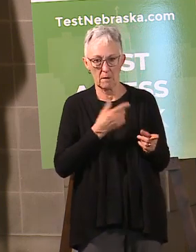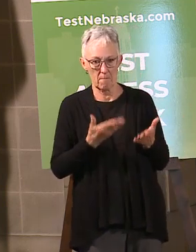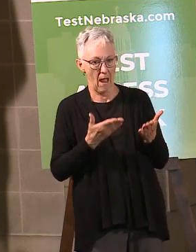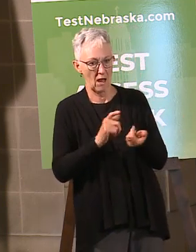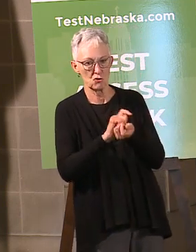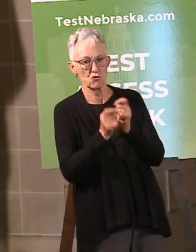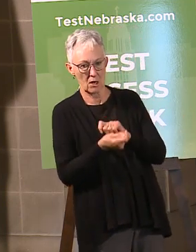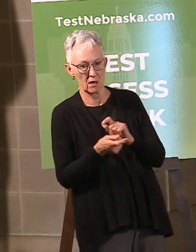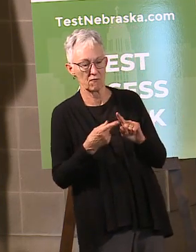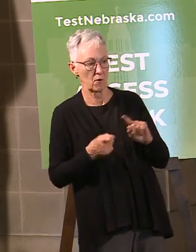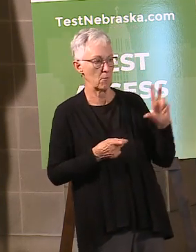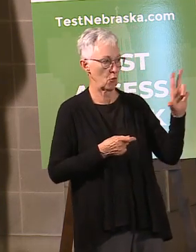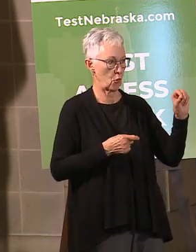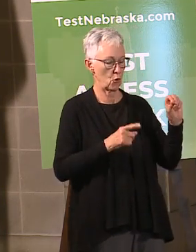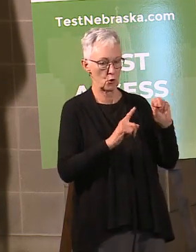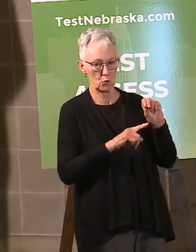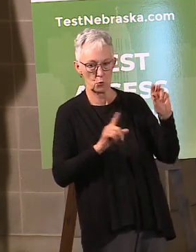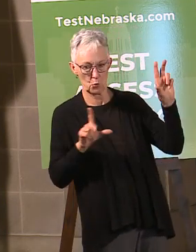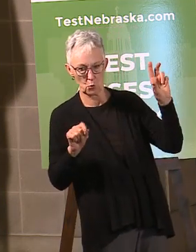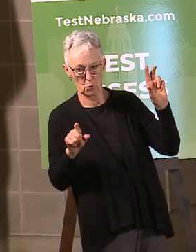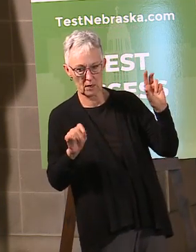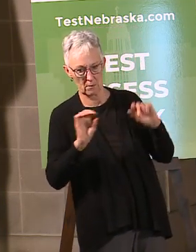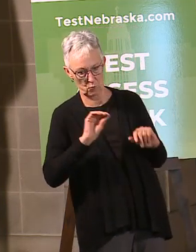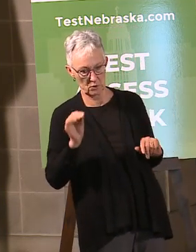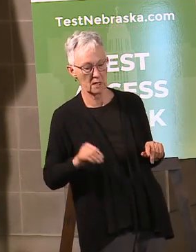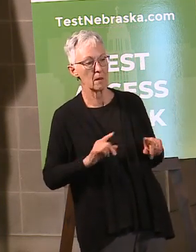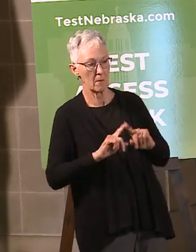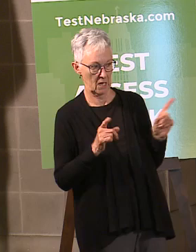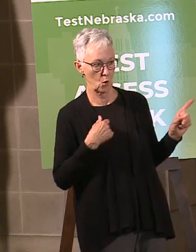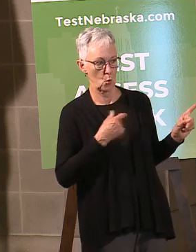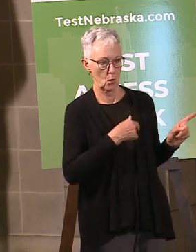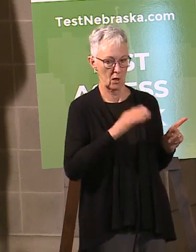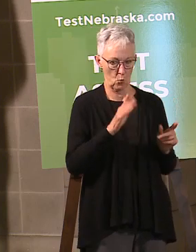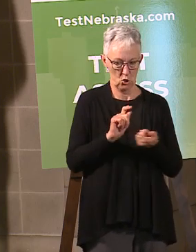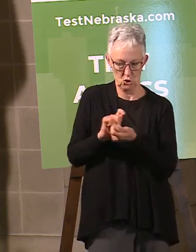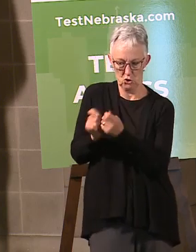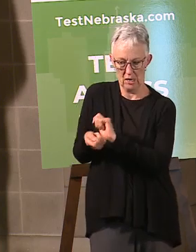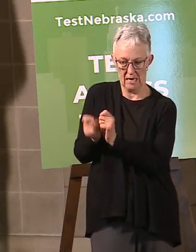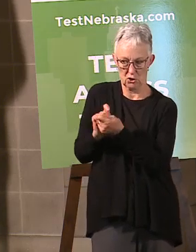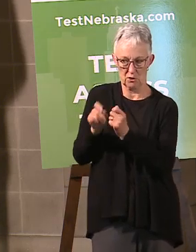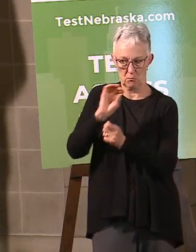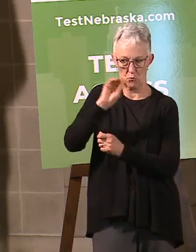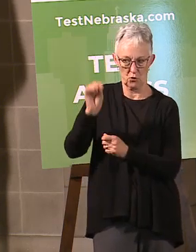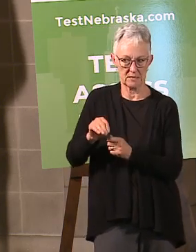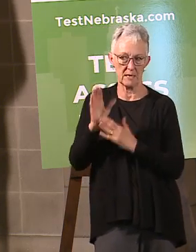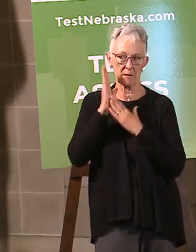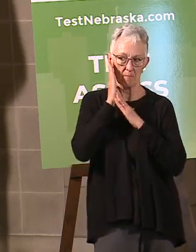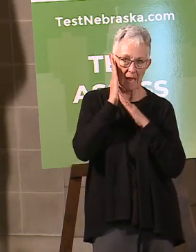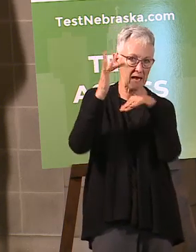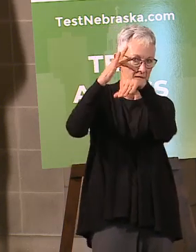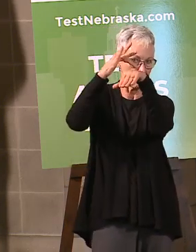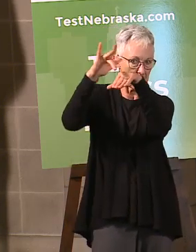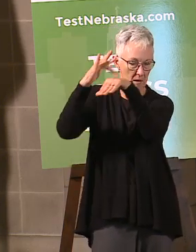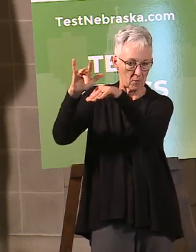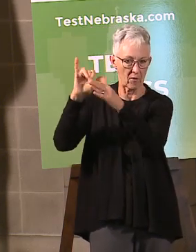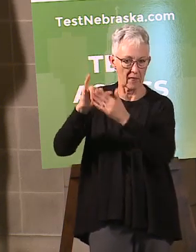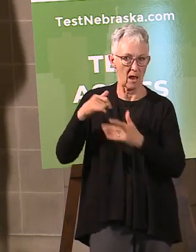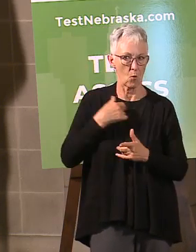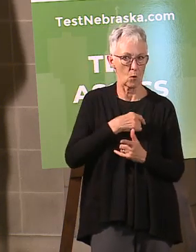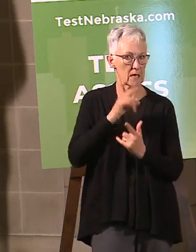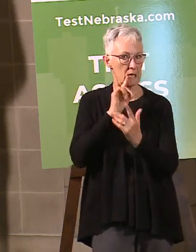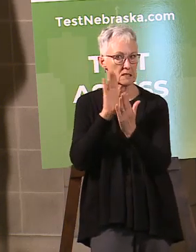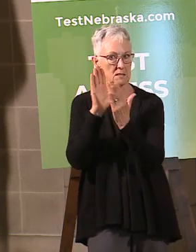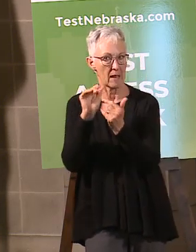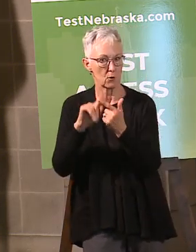forth. So I did say that that was something that we would adjust. But also having said that, we're looking into and working with those hospitals